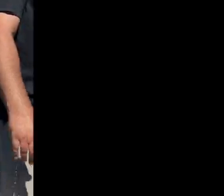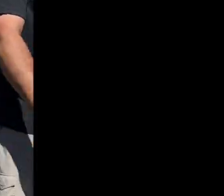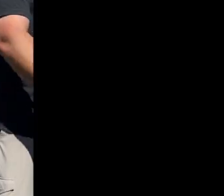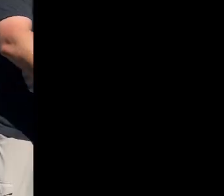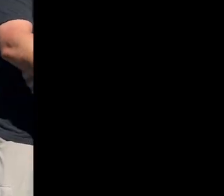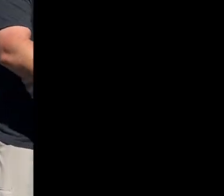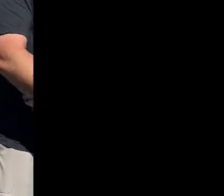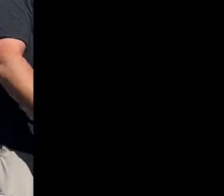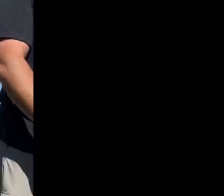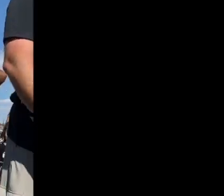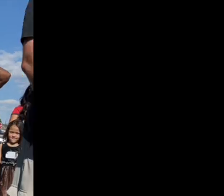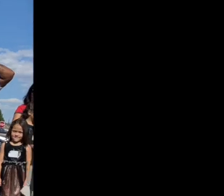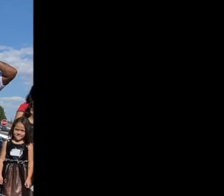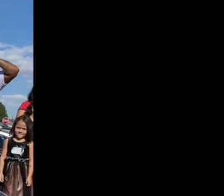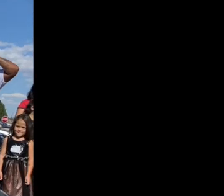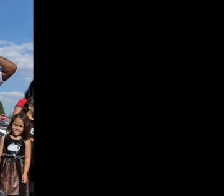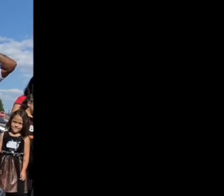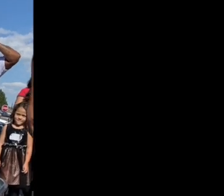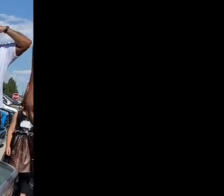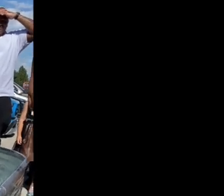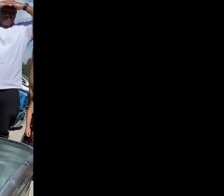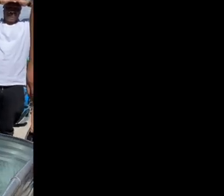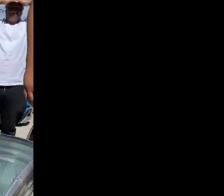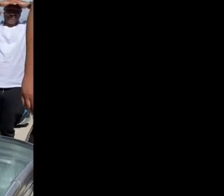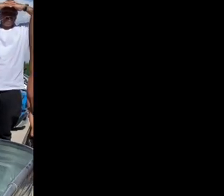cool. All right, Patrick, my man.